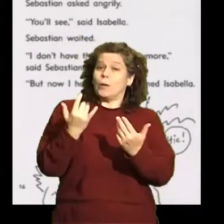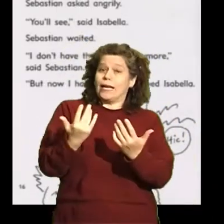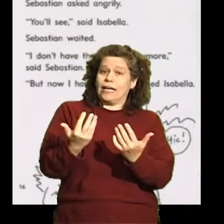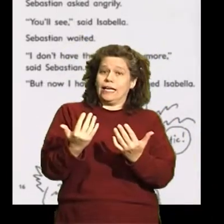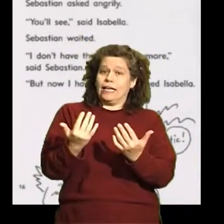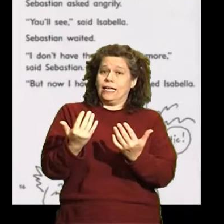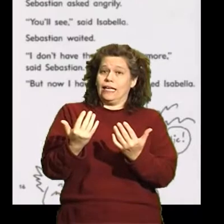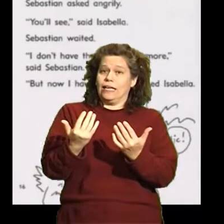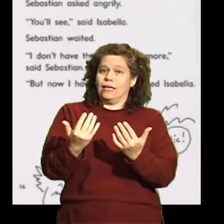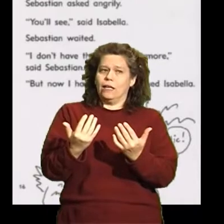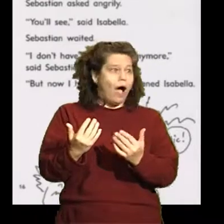Sebastian waited.